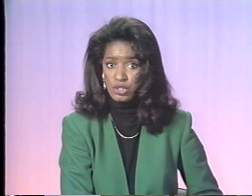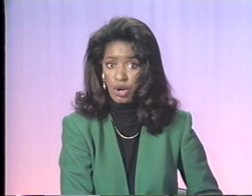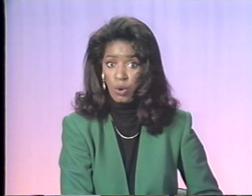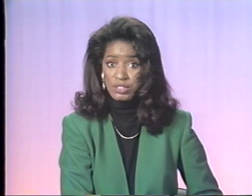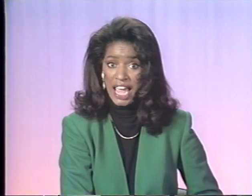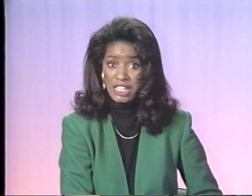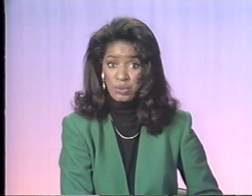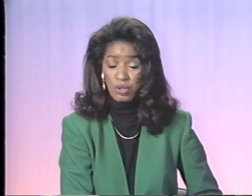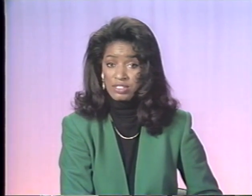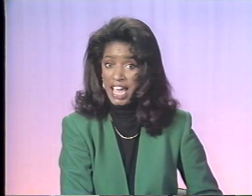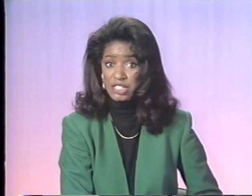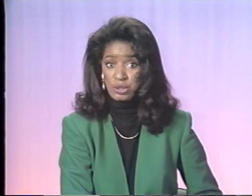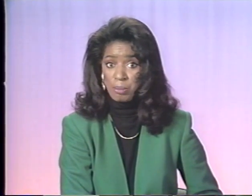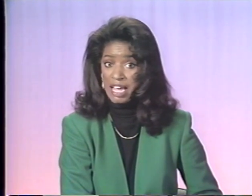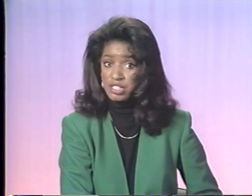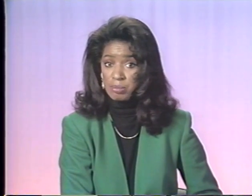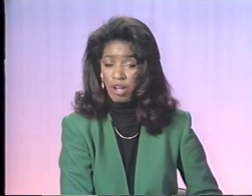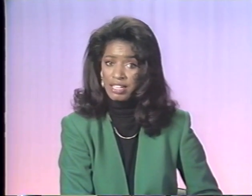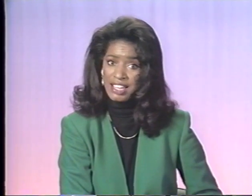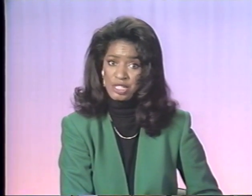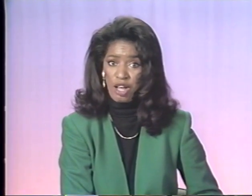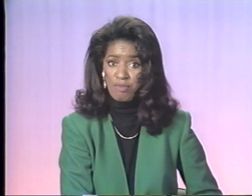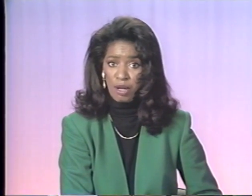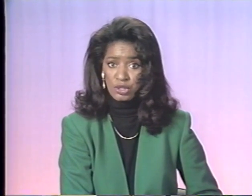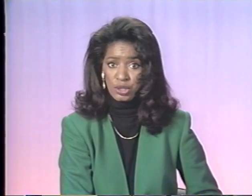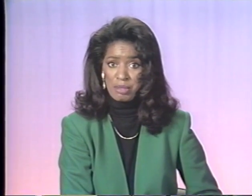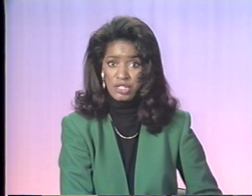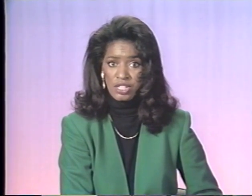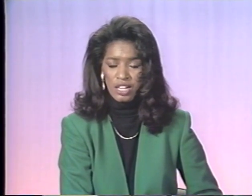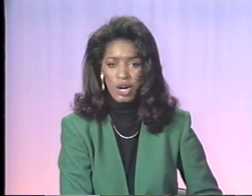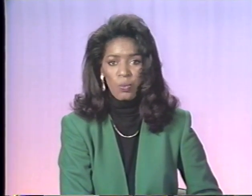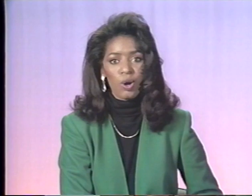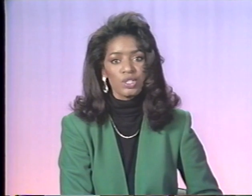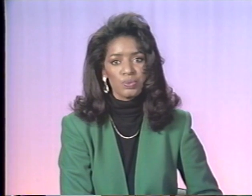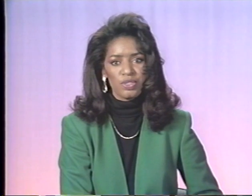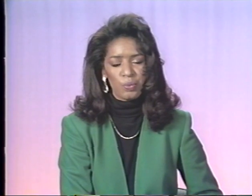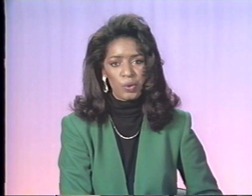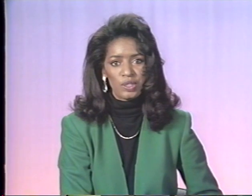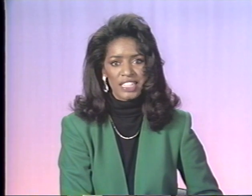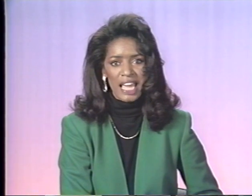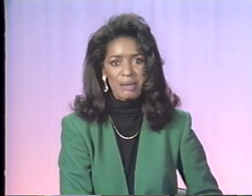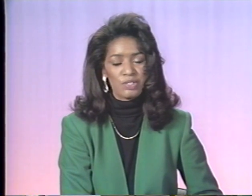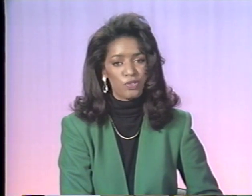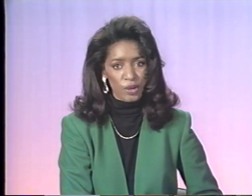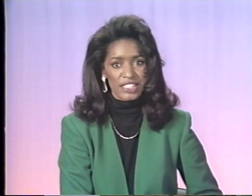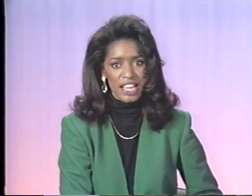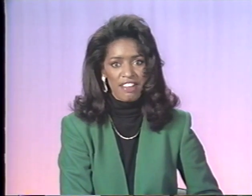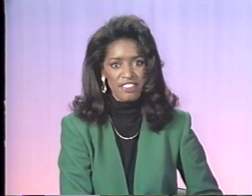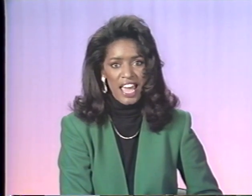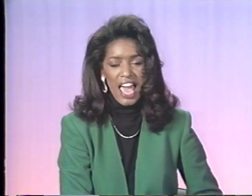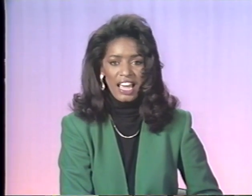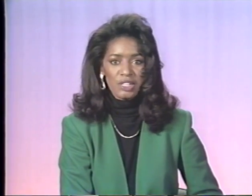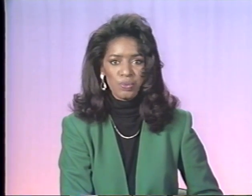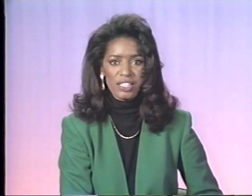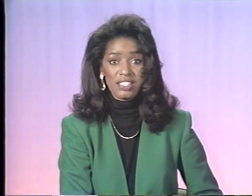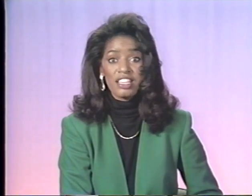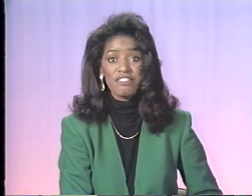hold annual national basketball and softball tournaments, works with the World Games for the Deaf, and was the